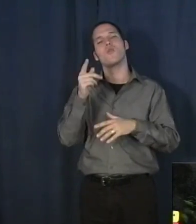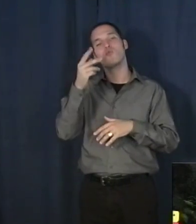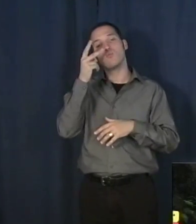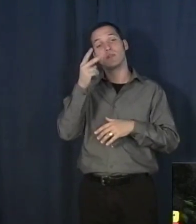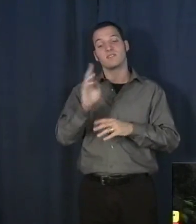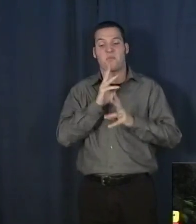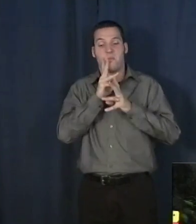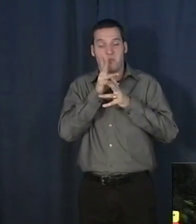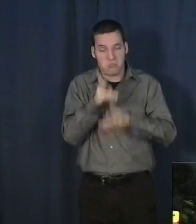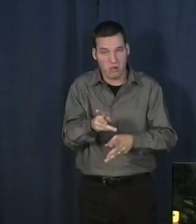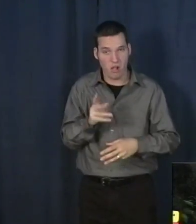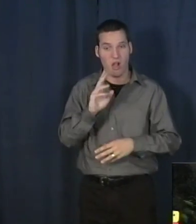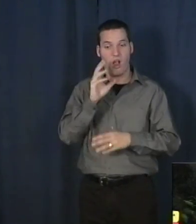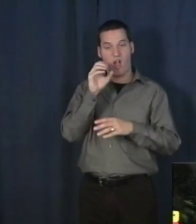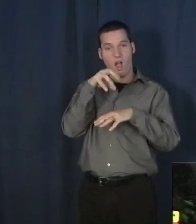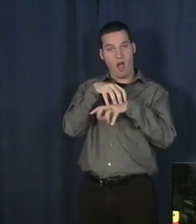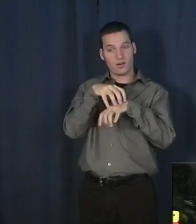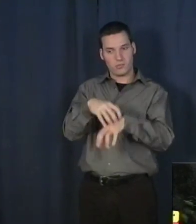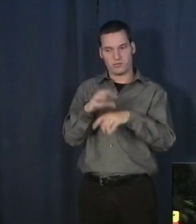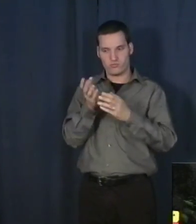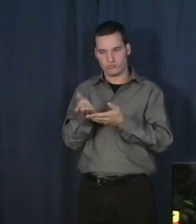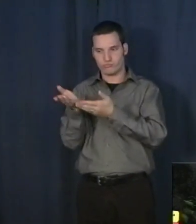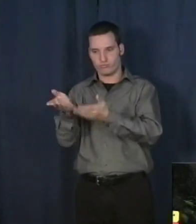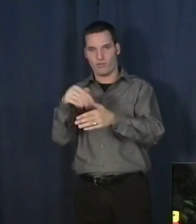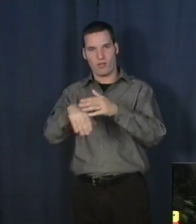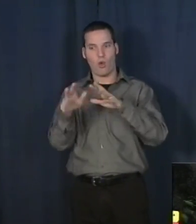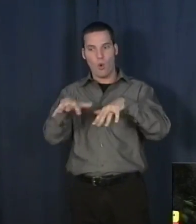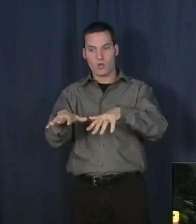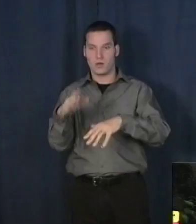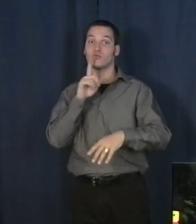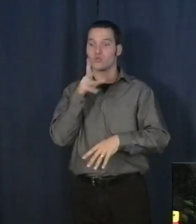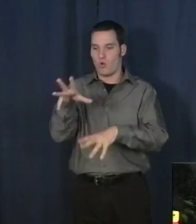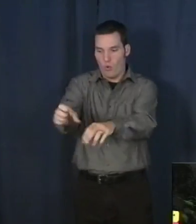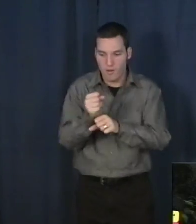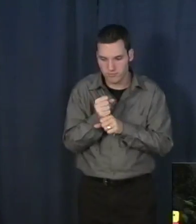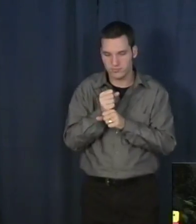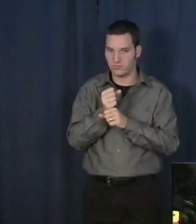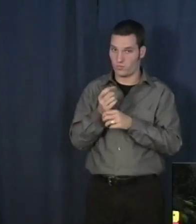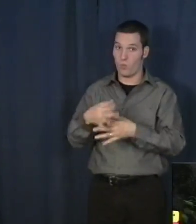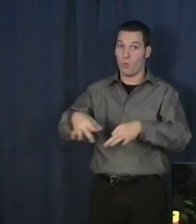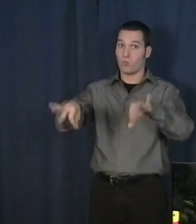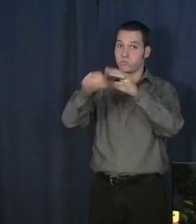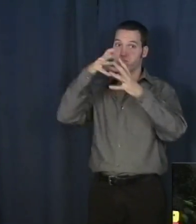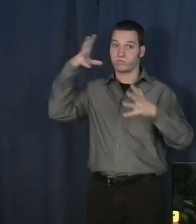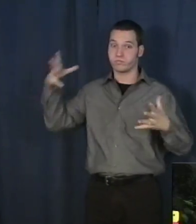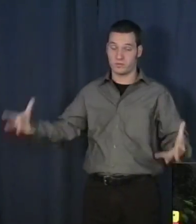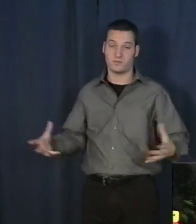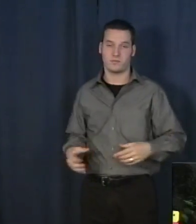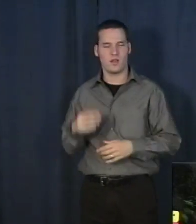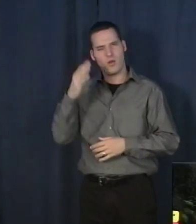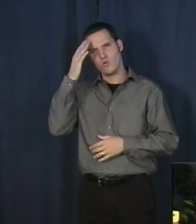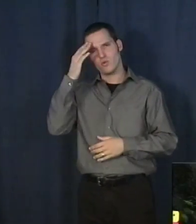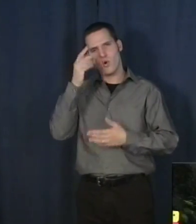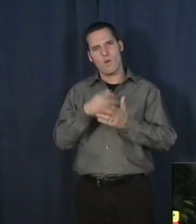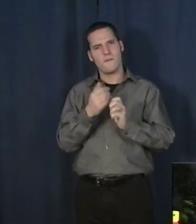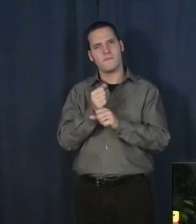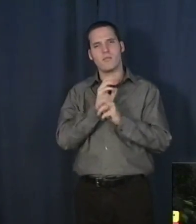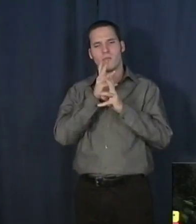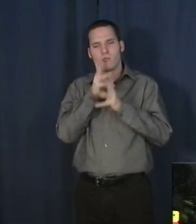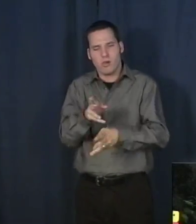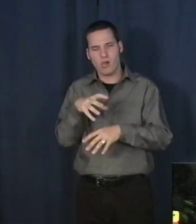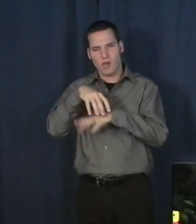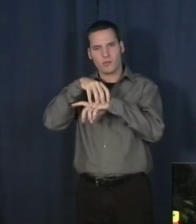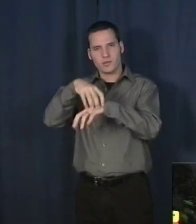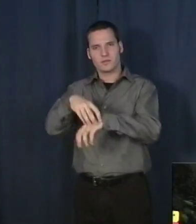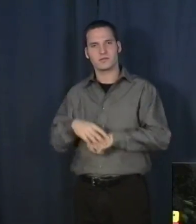By the way, if you ever see a piece of puked up octopus floating around in the ocean, be sure to grab it. It's worth a fortune. Does anybody know what